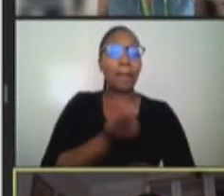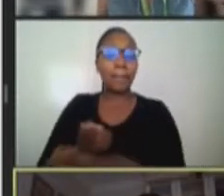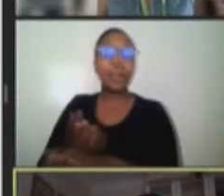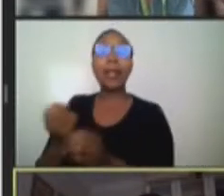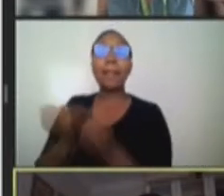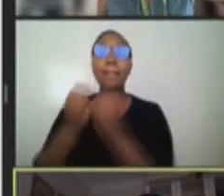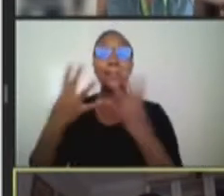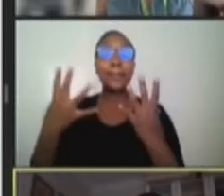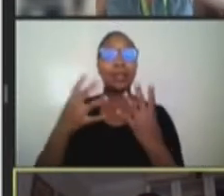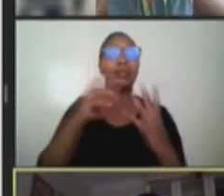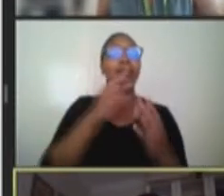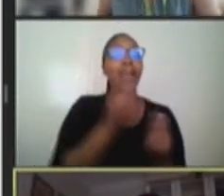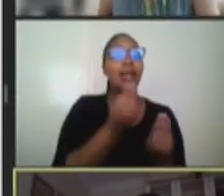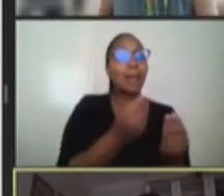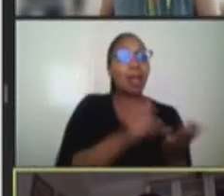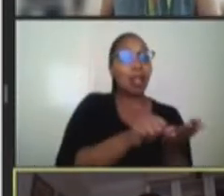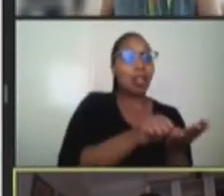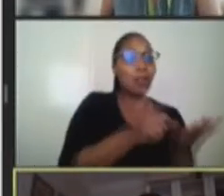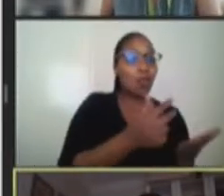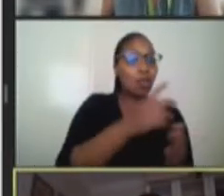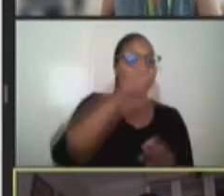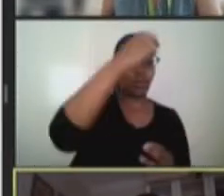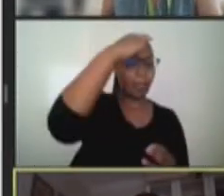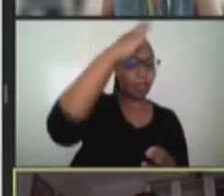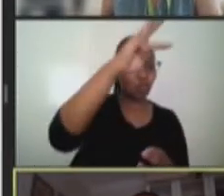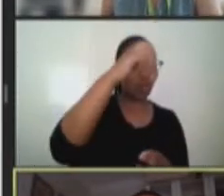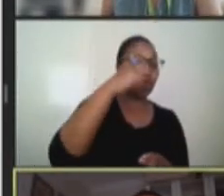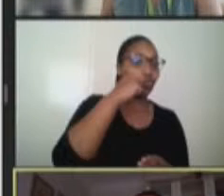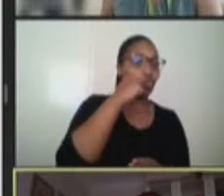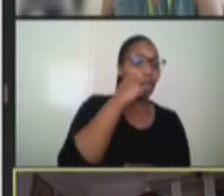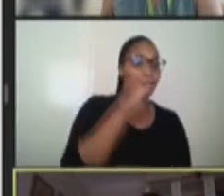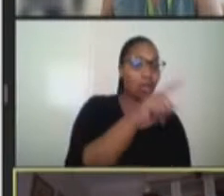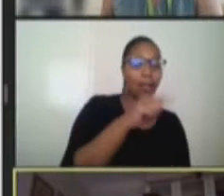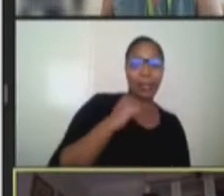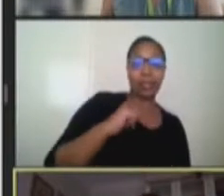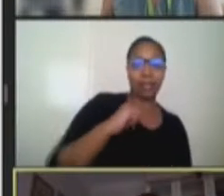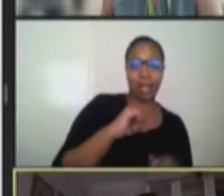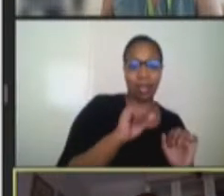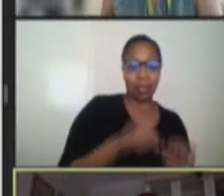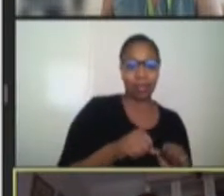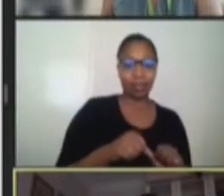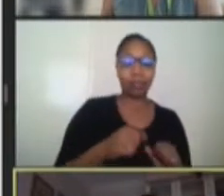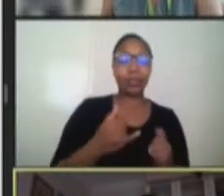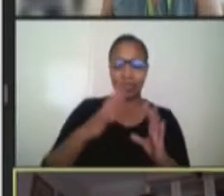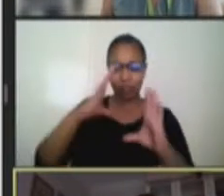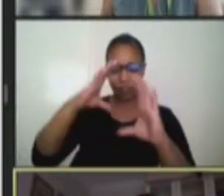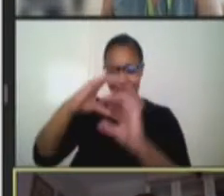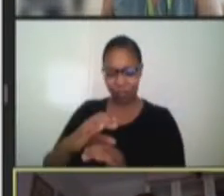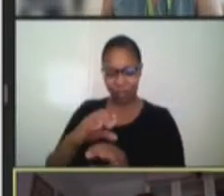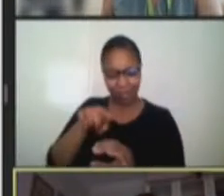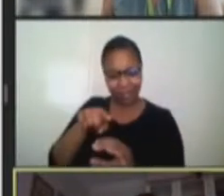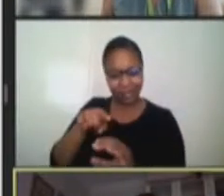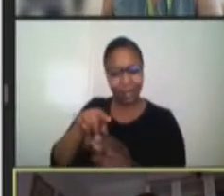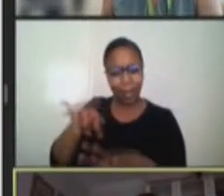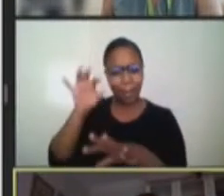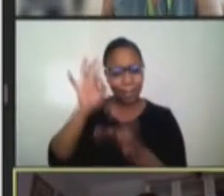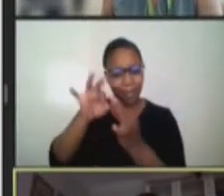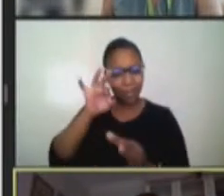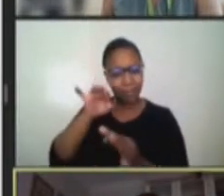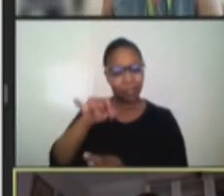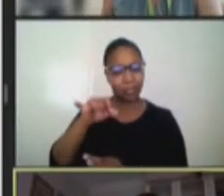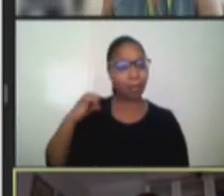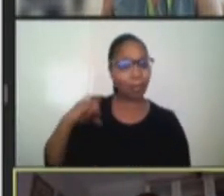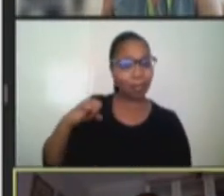other districts showing small but steady increases. Now on to Tshwane Metro. In the last 2 weeks or so, we've had